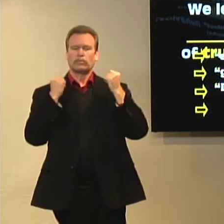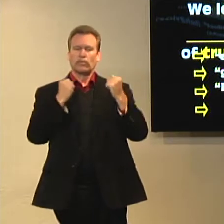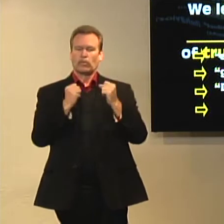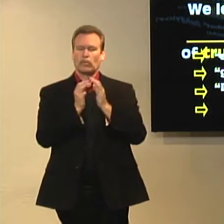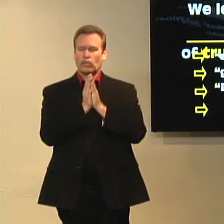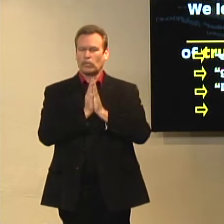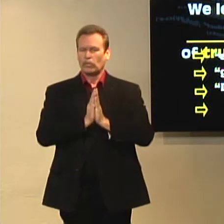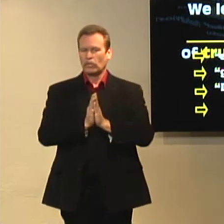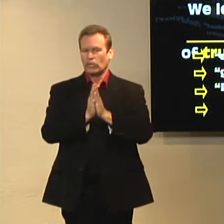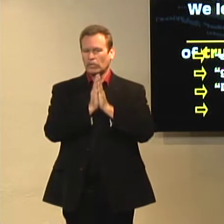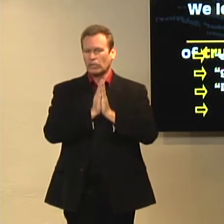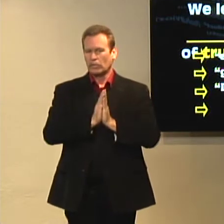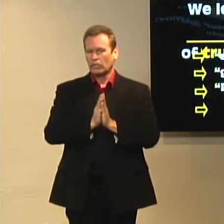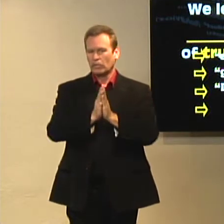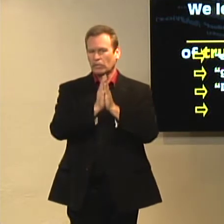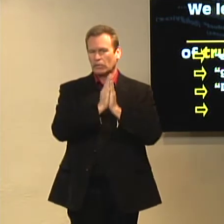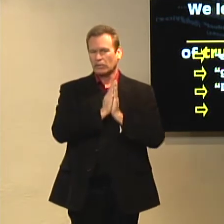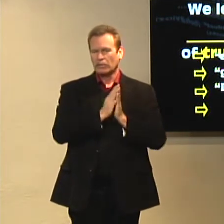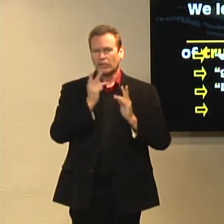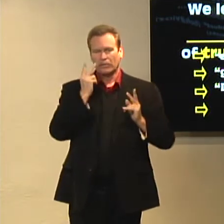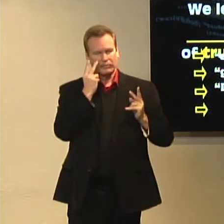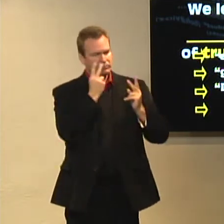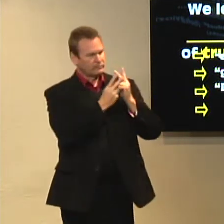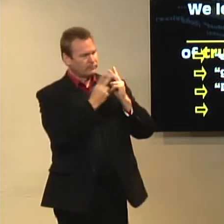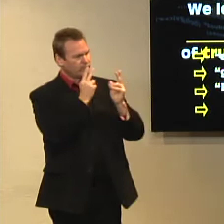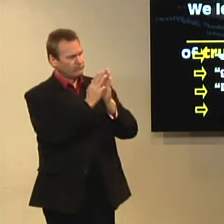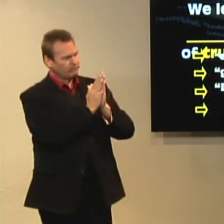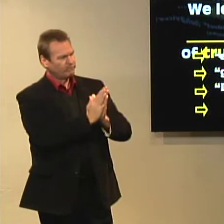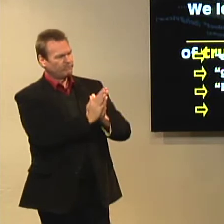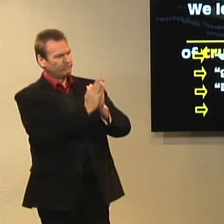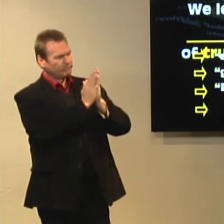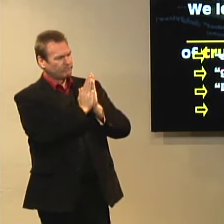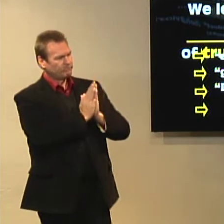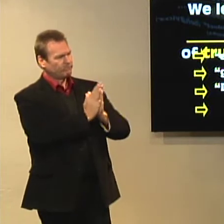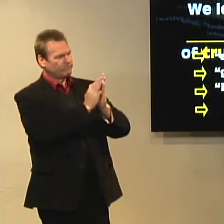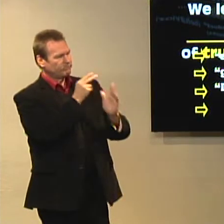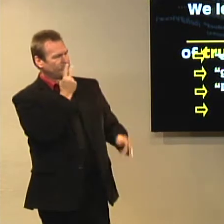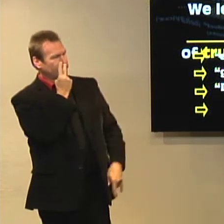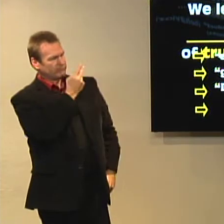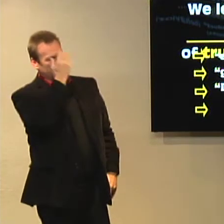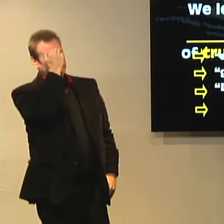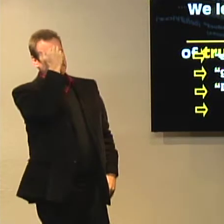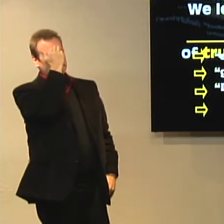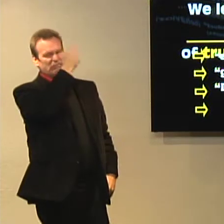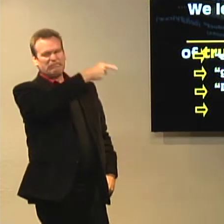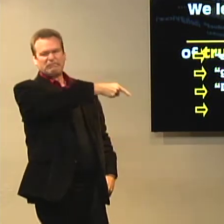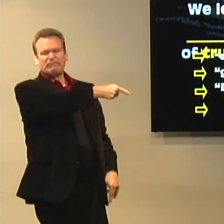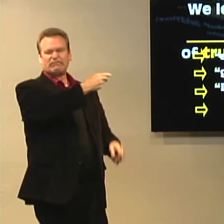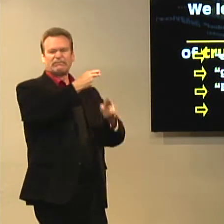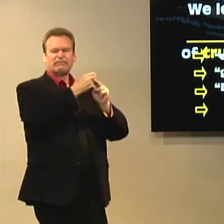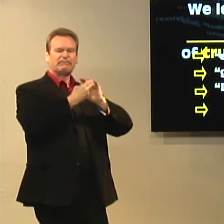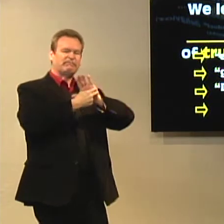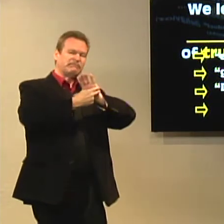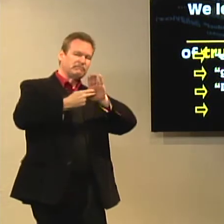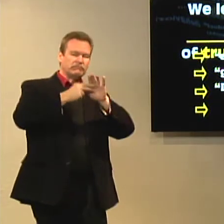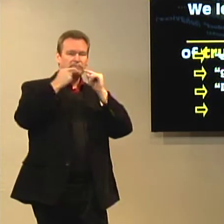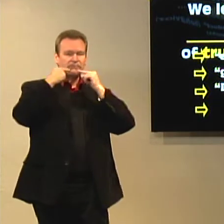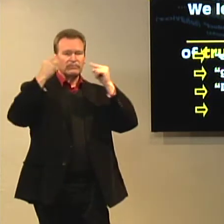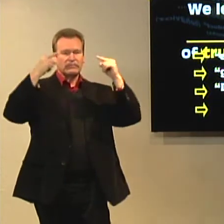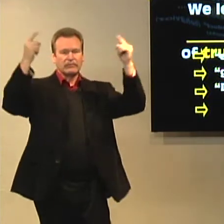James was known as the camel's kneecap because he was constantly in prayer. The church historically knew him as the